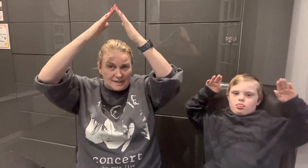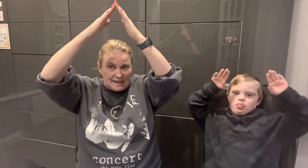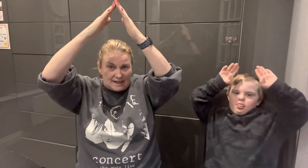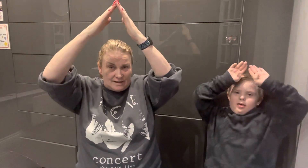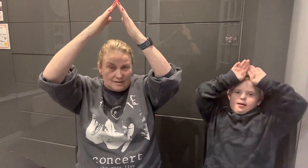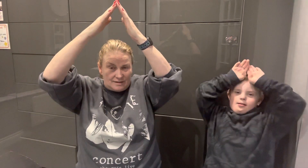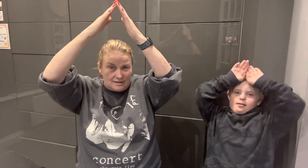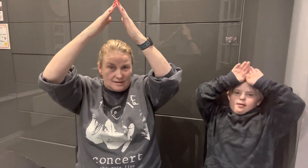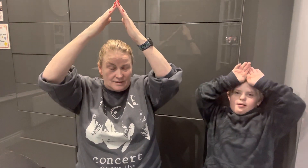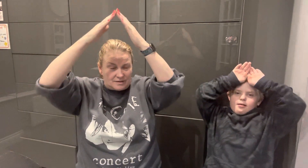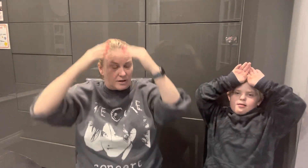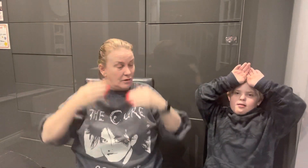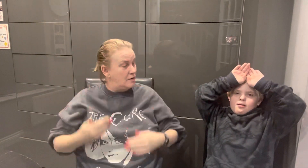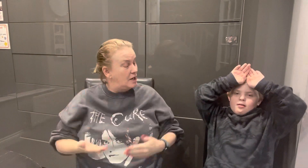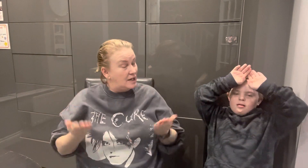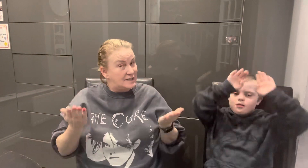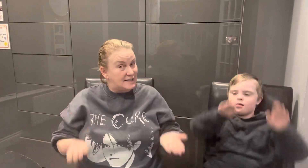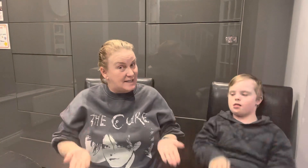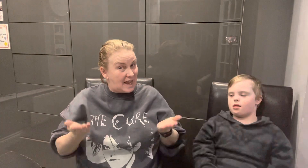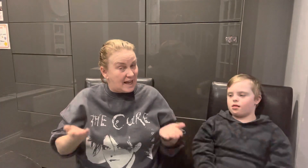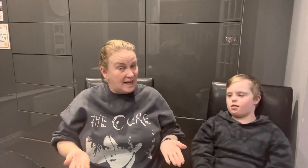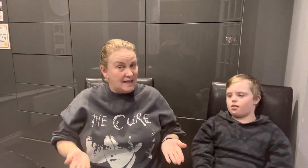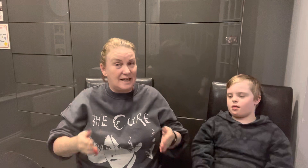mountain. Yeah. So today is